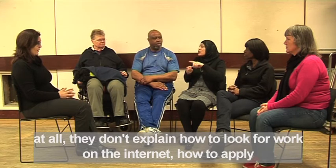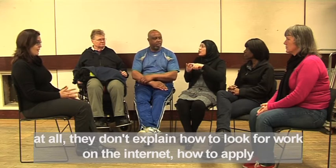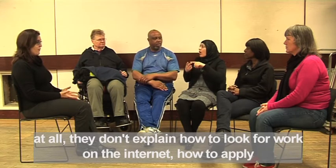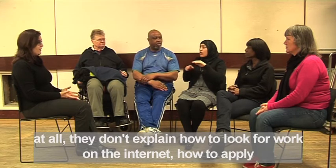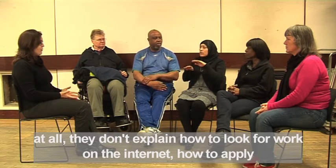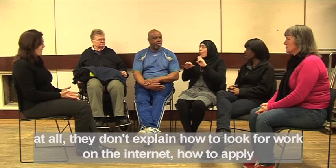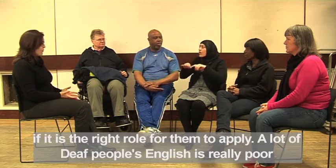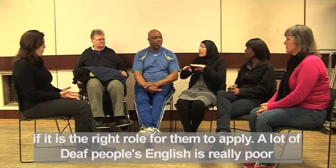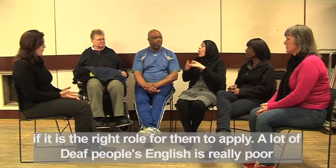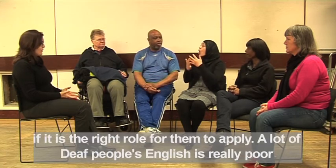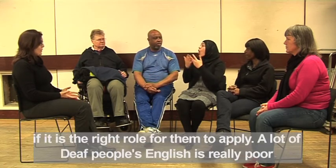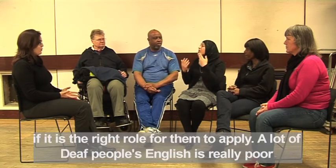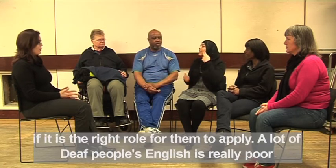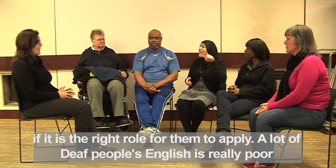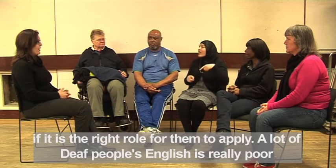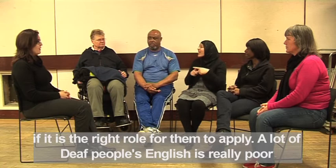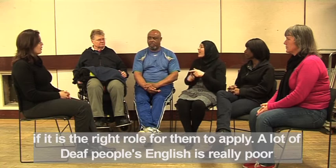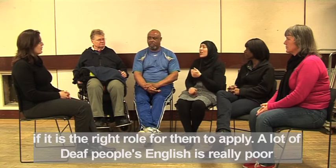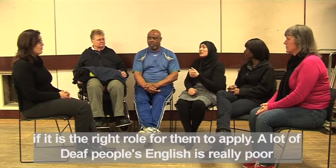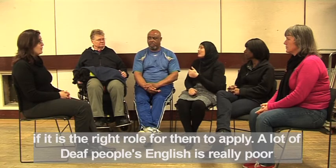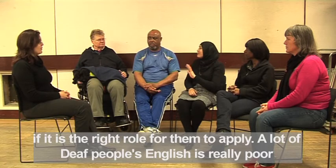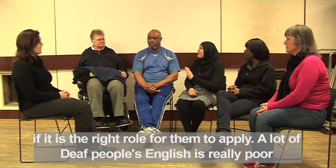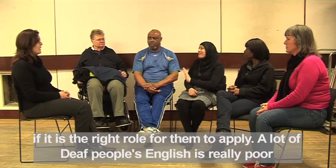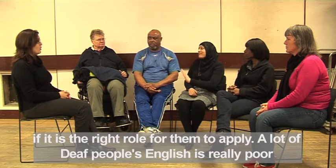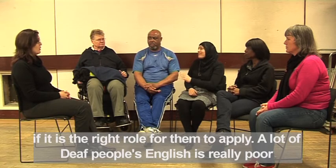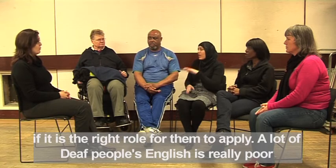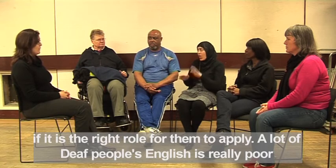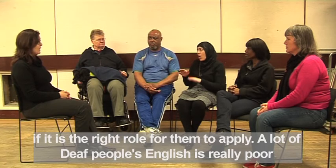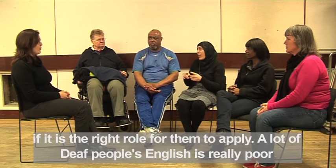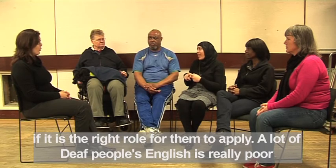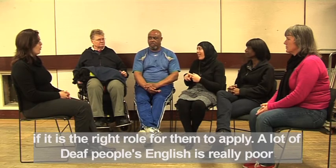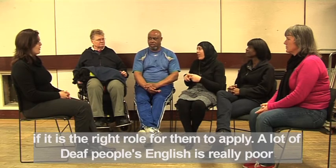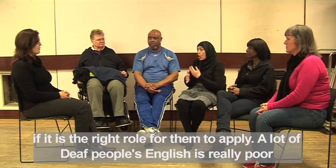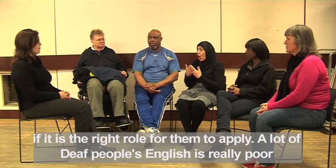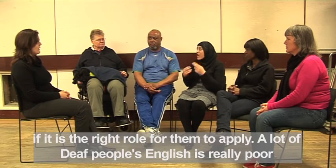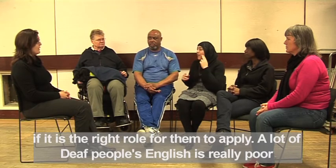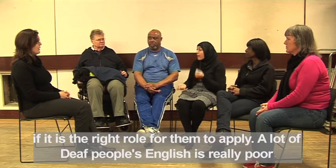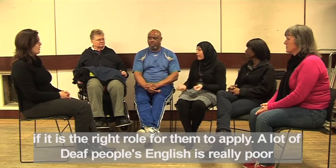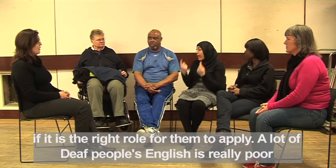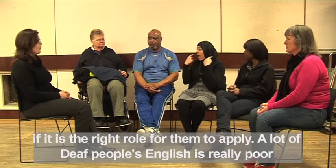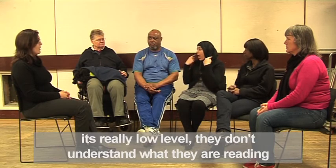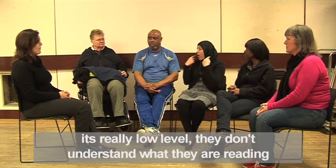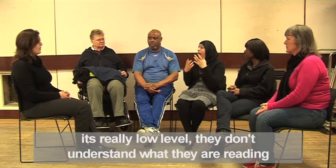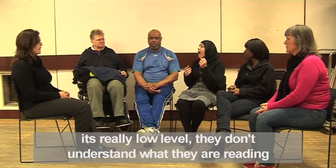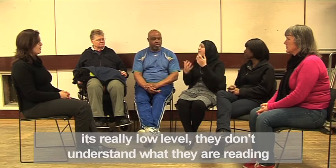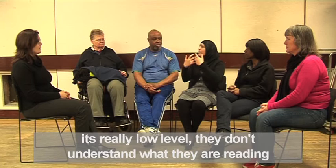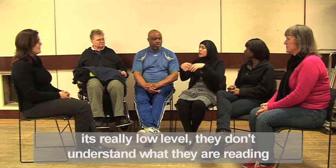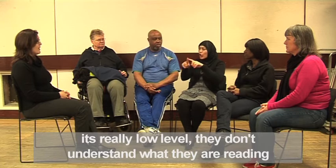if it is the right role for them to apply. A lot of deaf people's English is really poor, it's really low level, they don't understand what